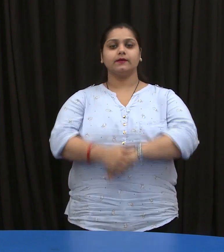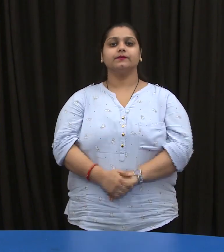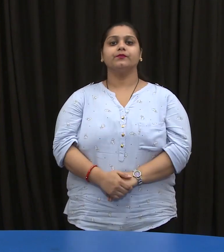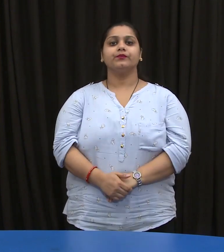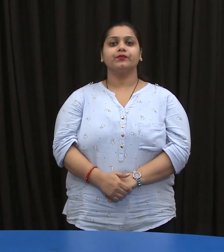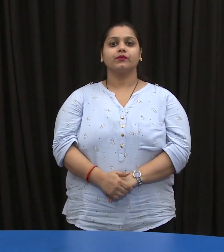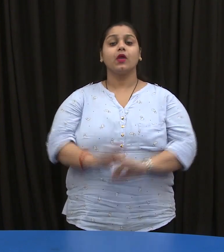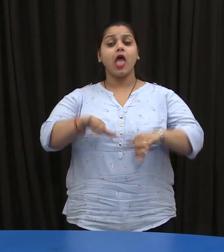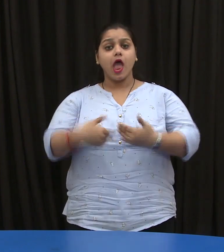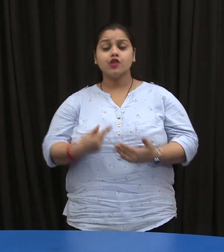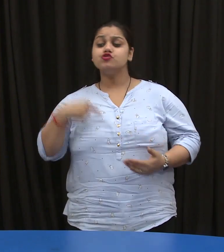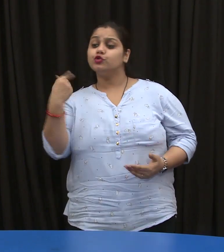and users